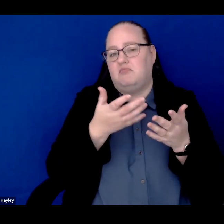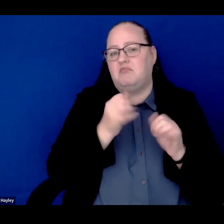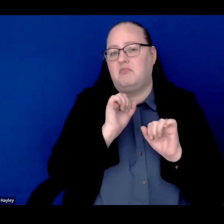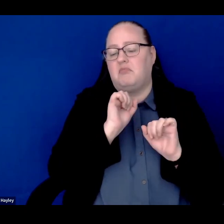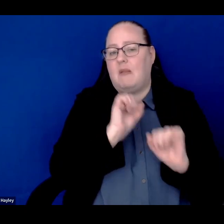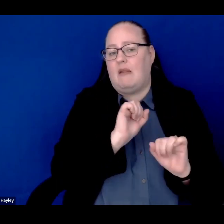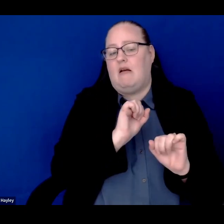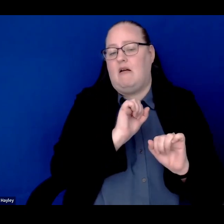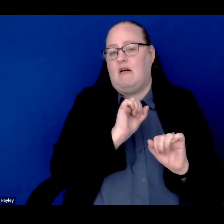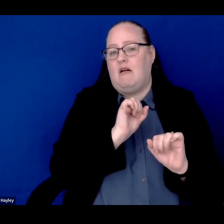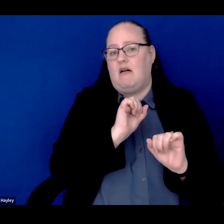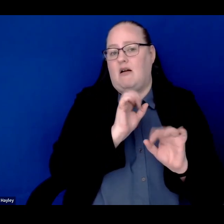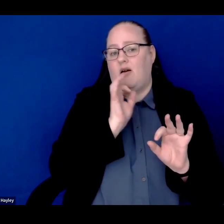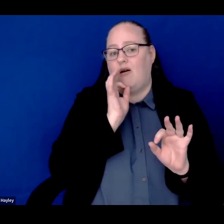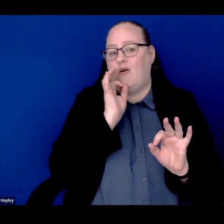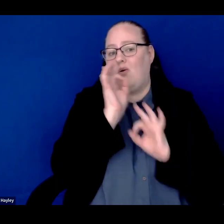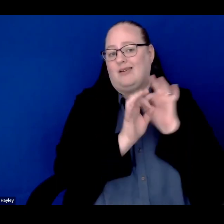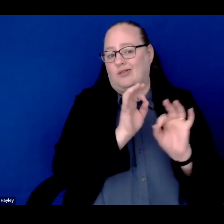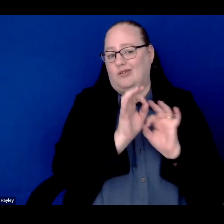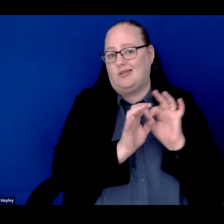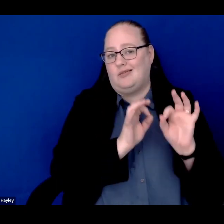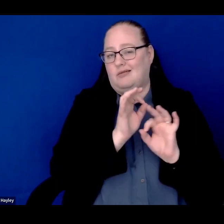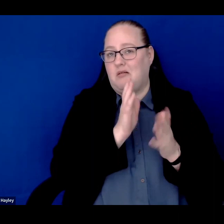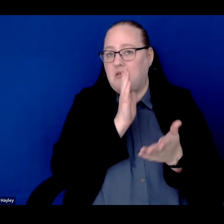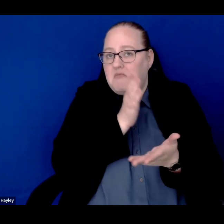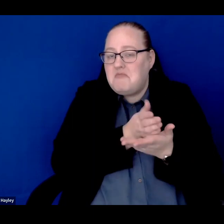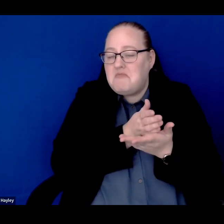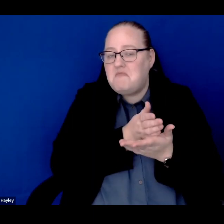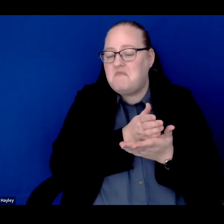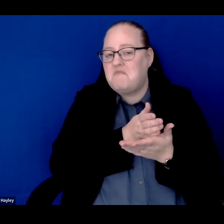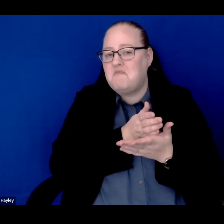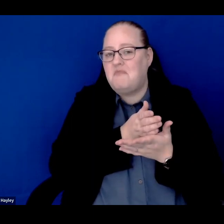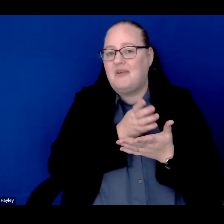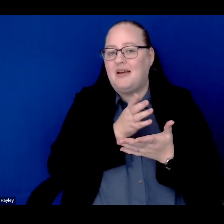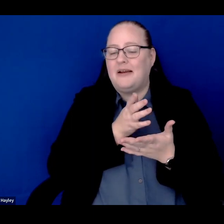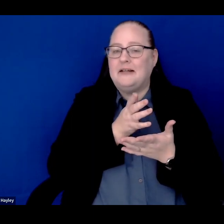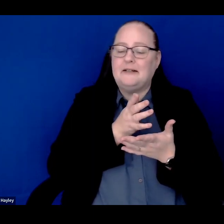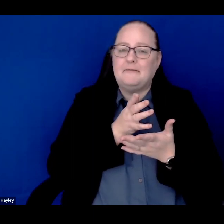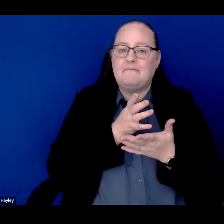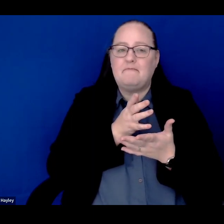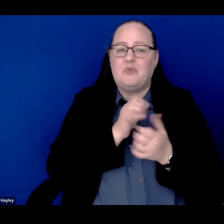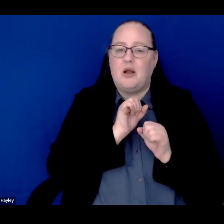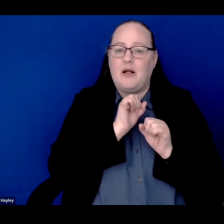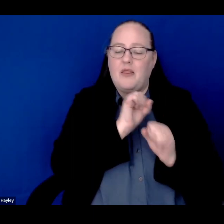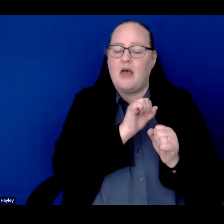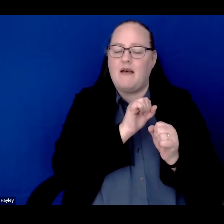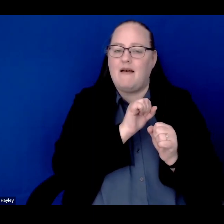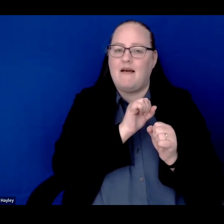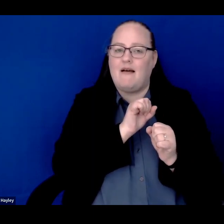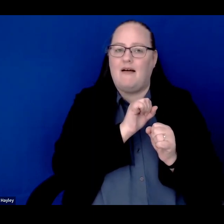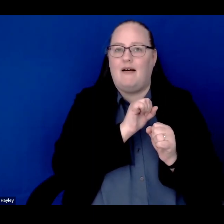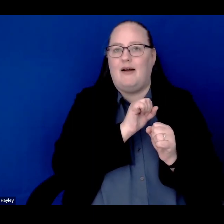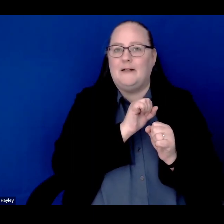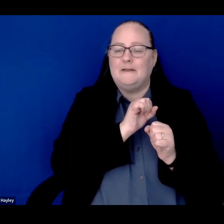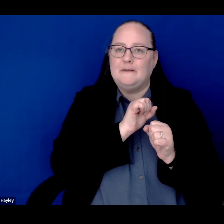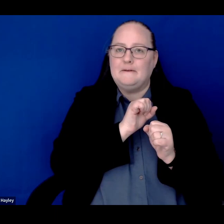going into the heart, I would argue, of kind of the very, as you said, hardcore kind of anti-capitalist